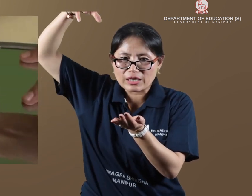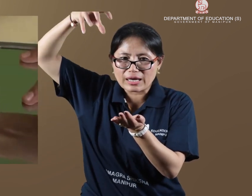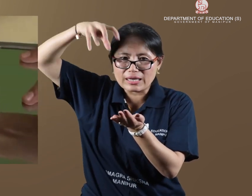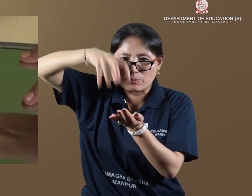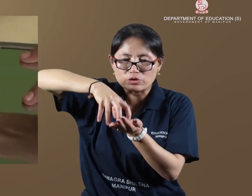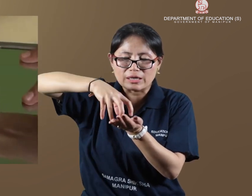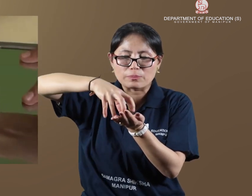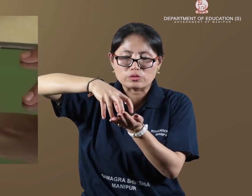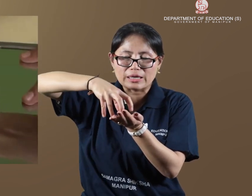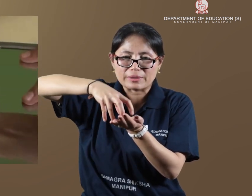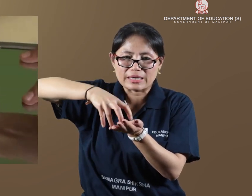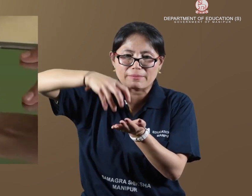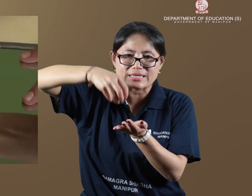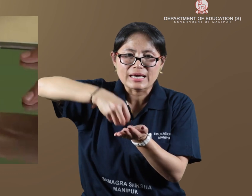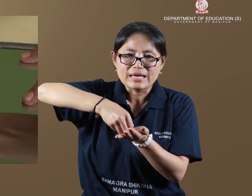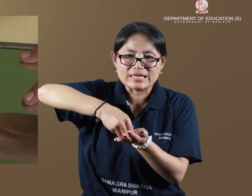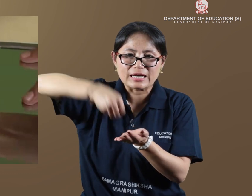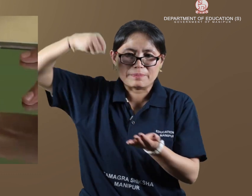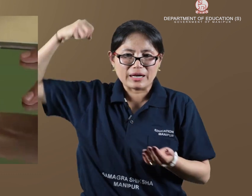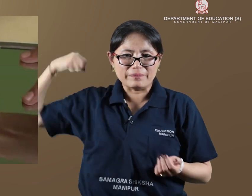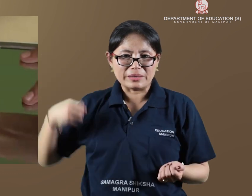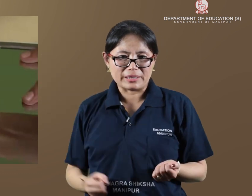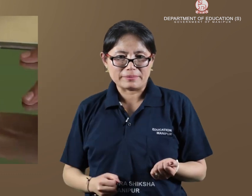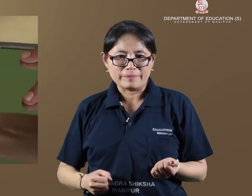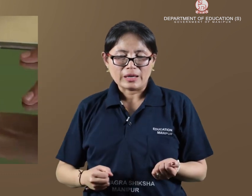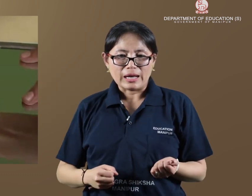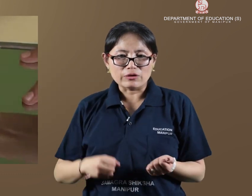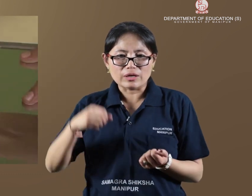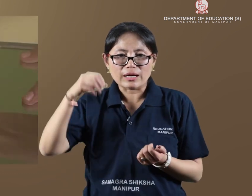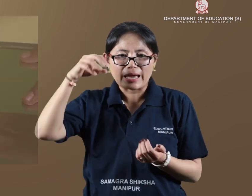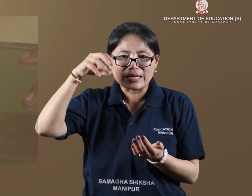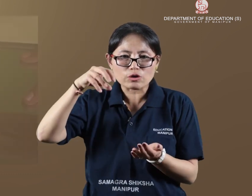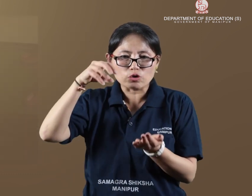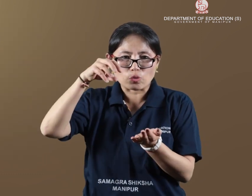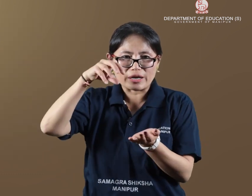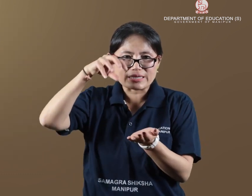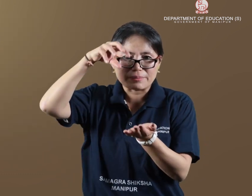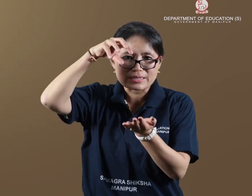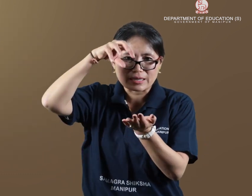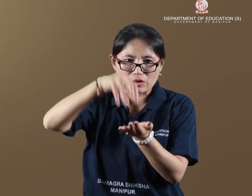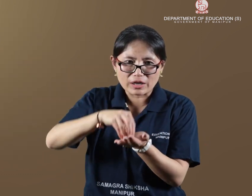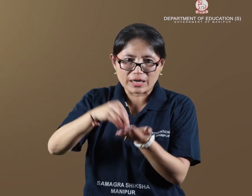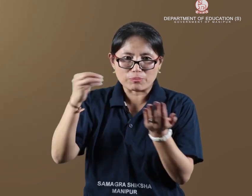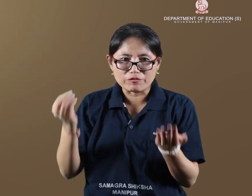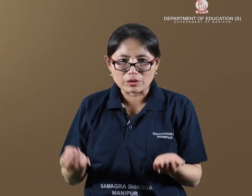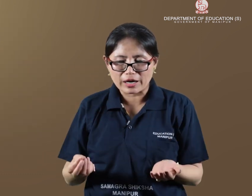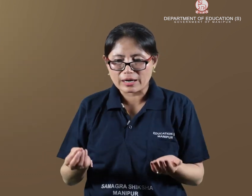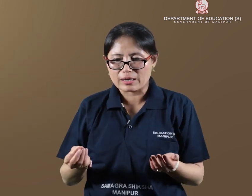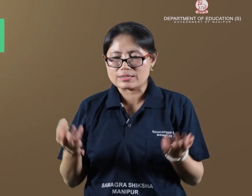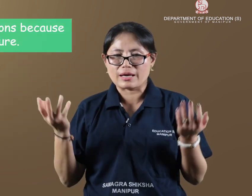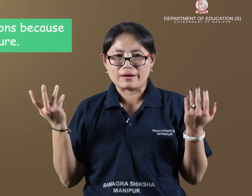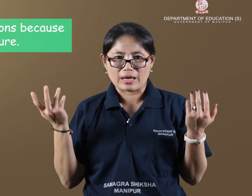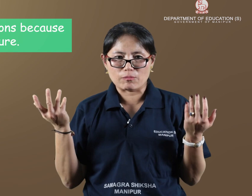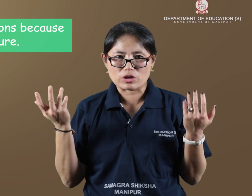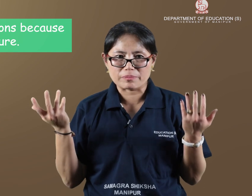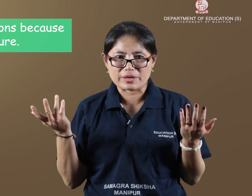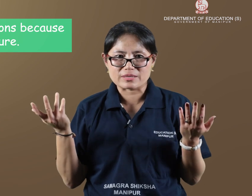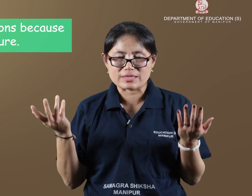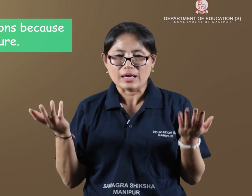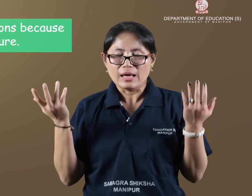kan na pudharak pudharak padegi ma se chingkhat pangam da bani adu na any good quality rubber sucker du kari proof ta wihar kan as air atmosphere pressure se adu